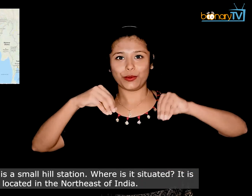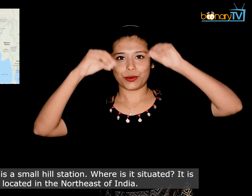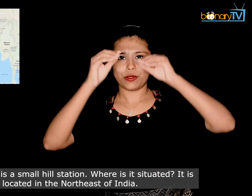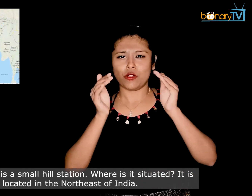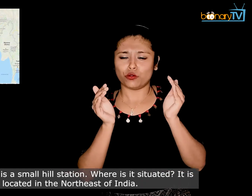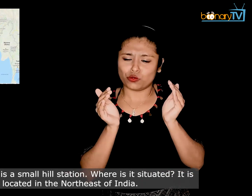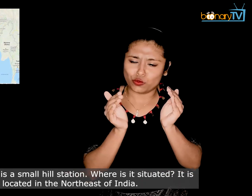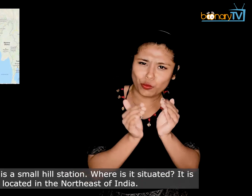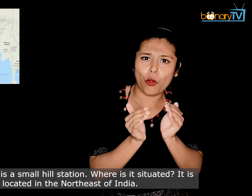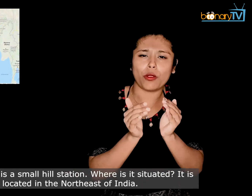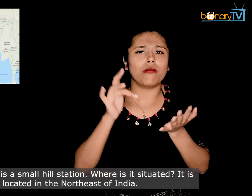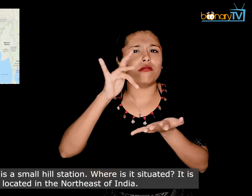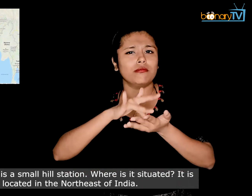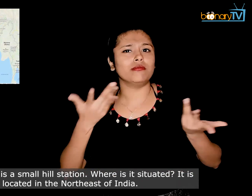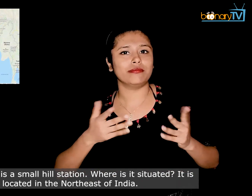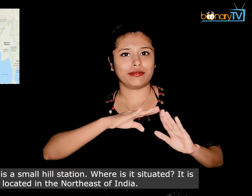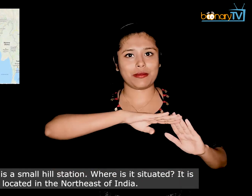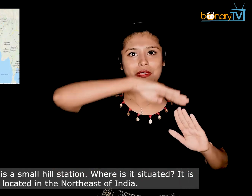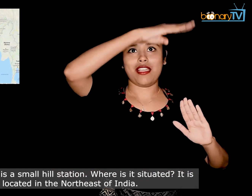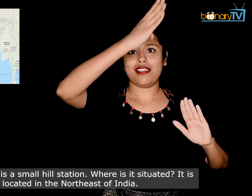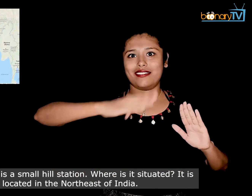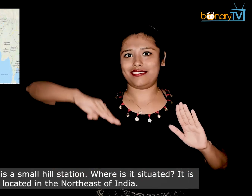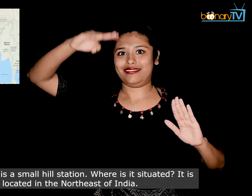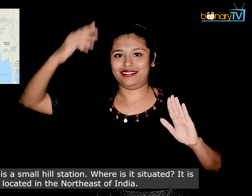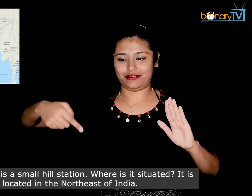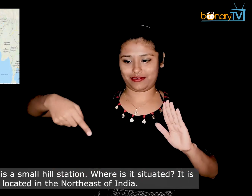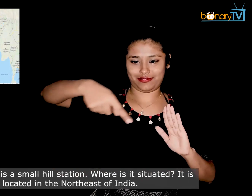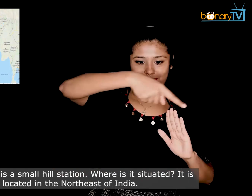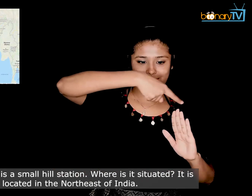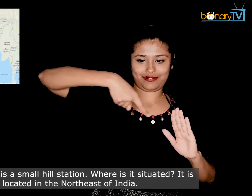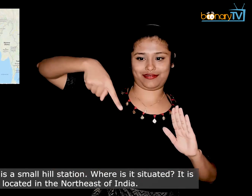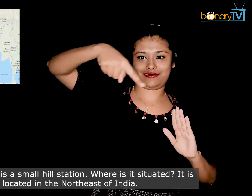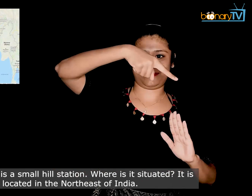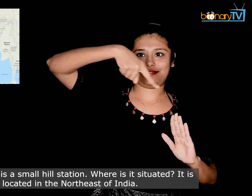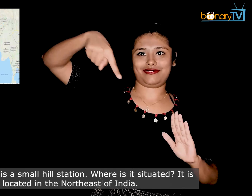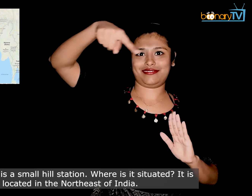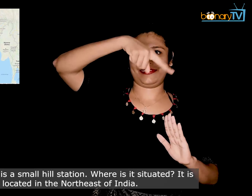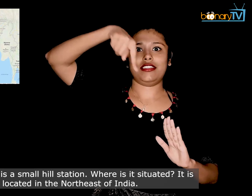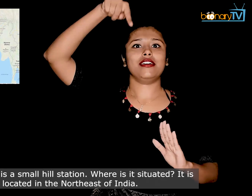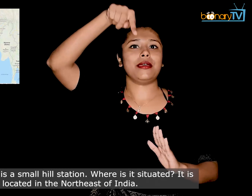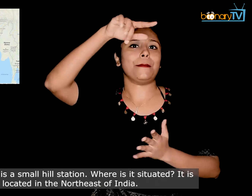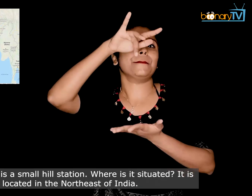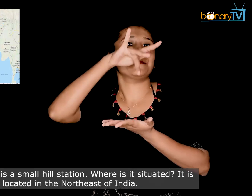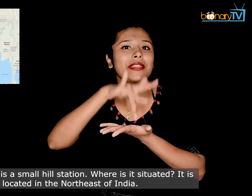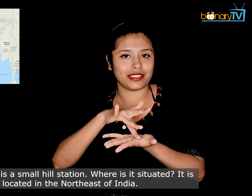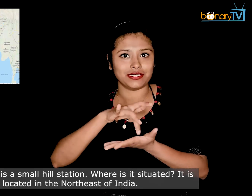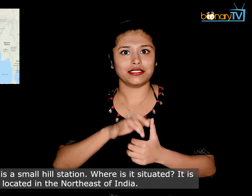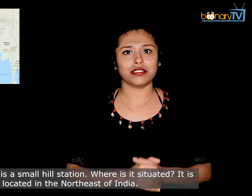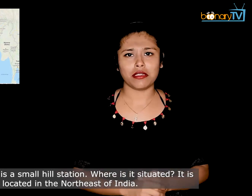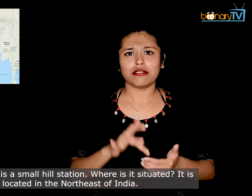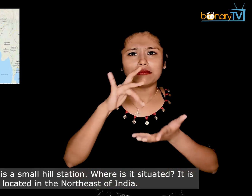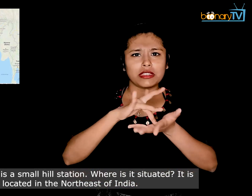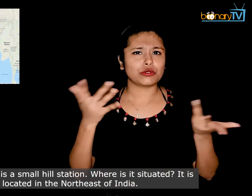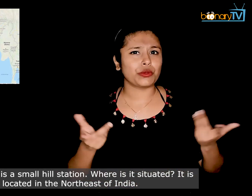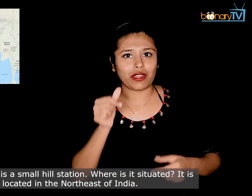Cherrapunji is a small hill station. Where is it situated? It